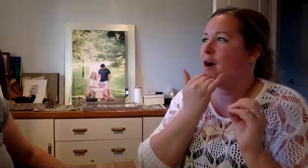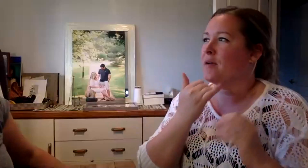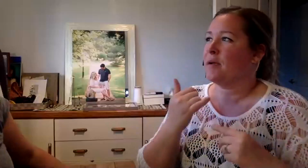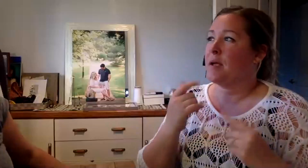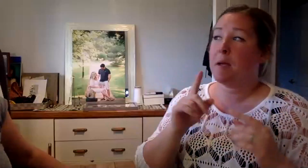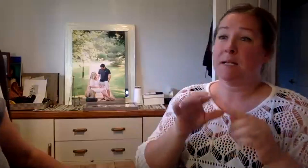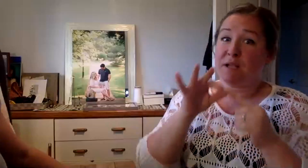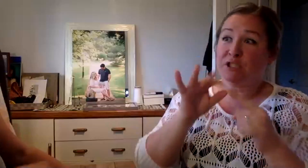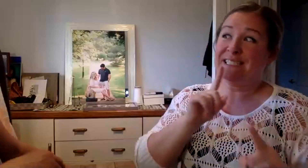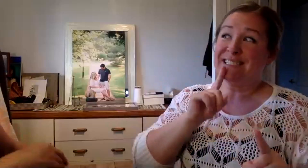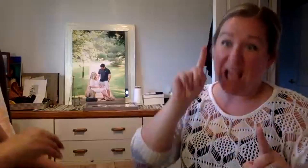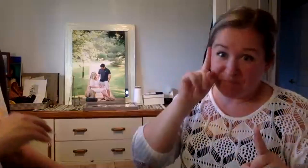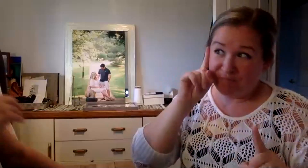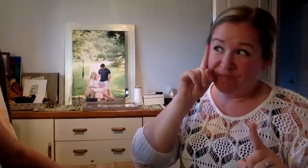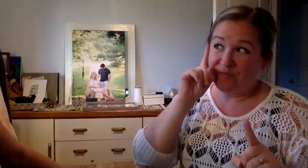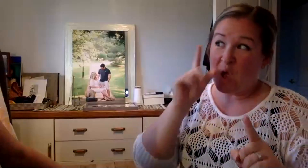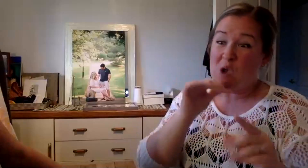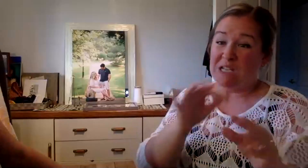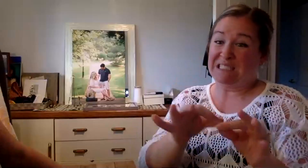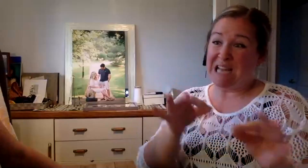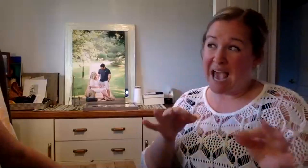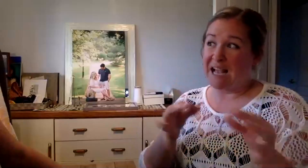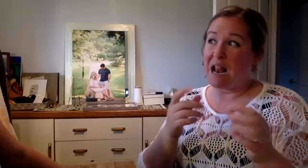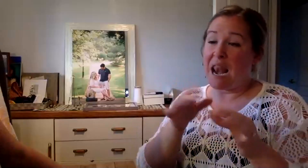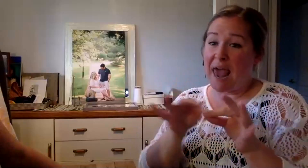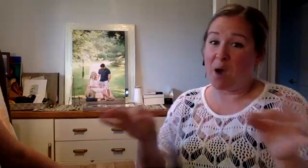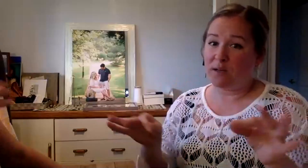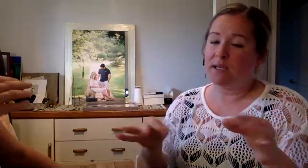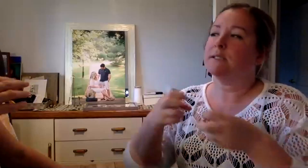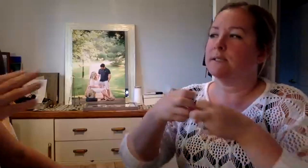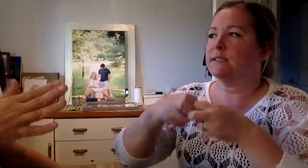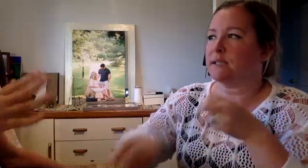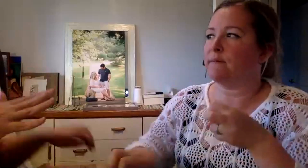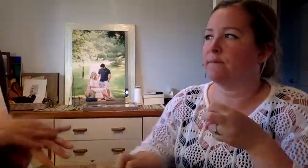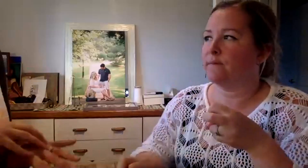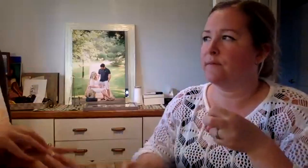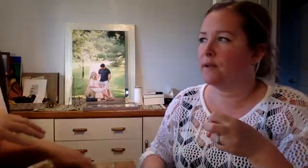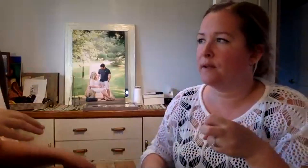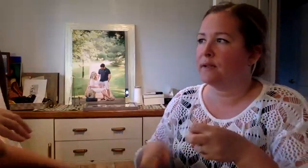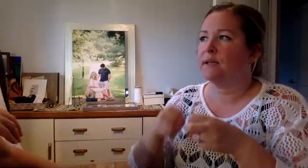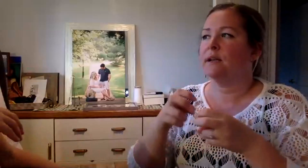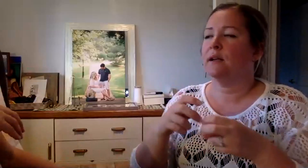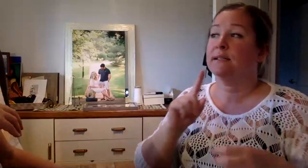And there's no delays as far as in language or communication. So some people fear that language is